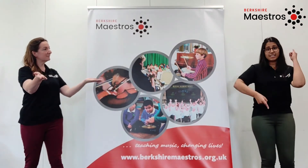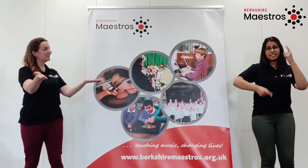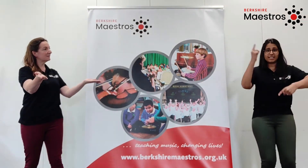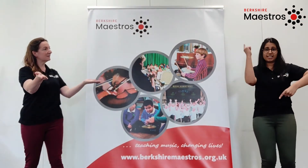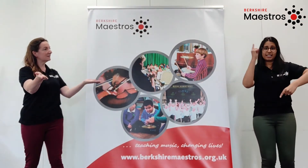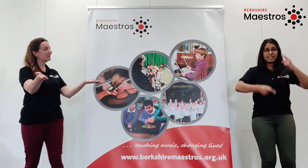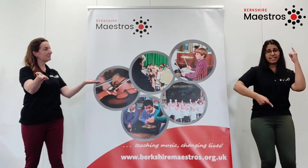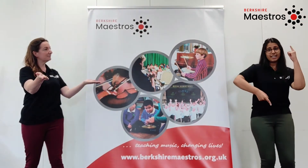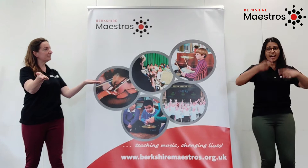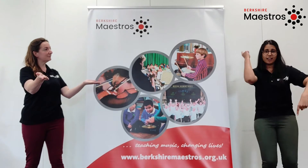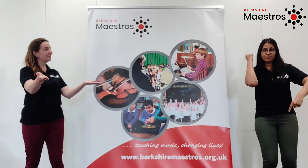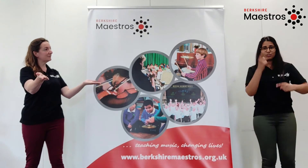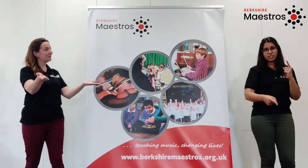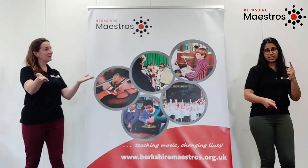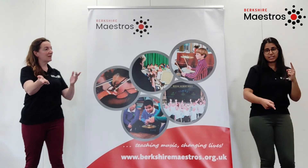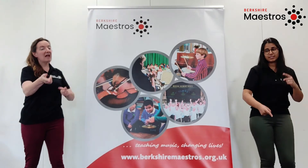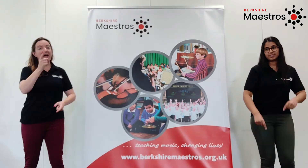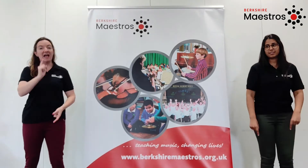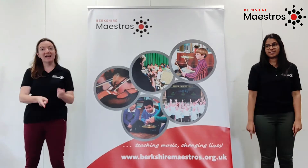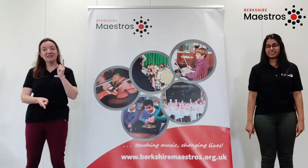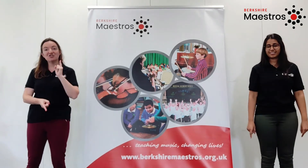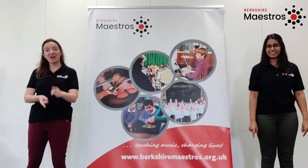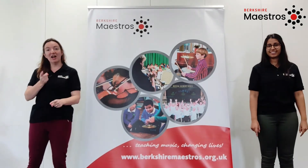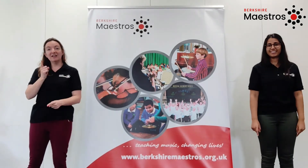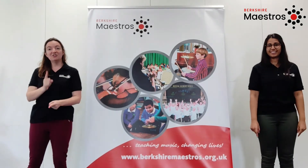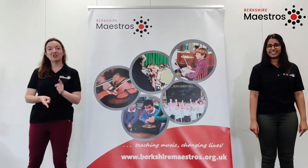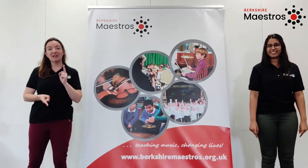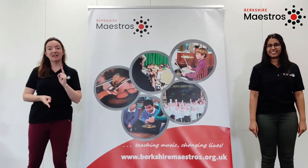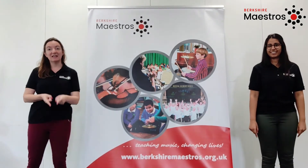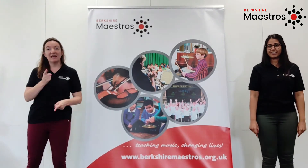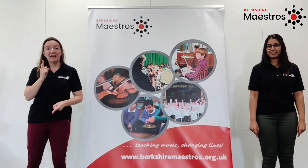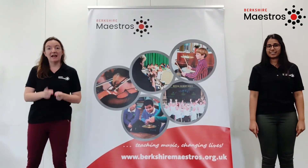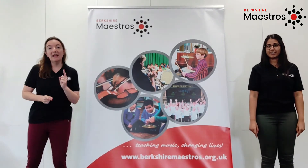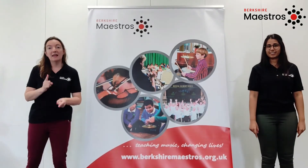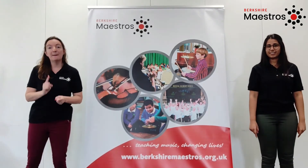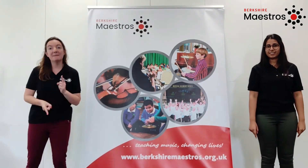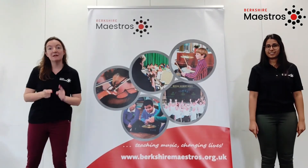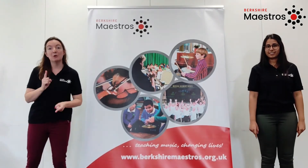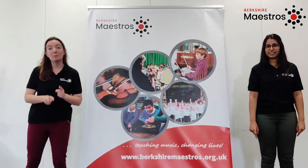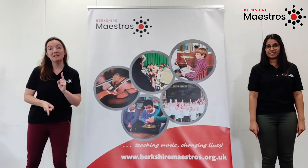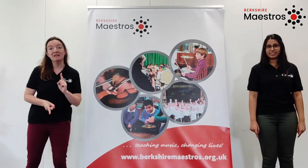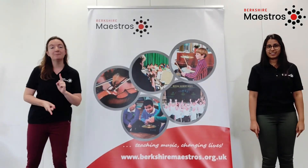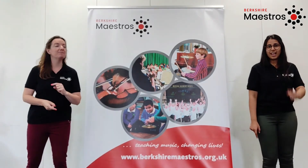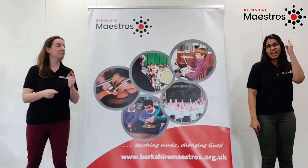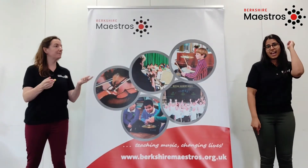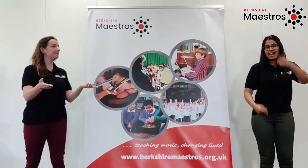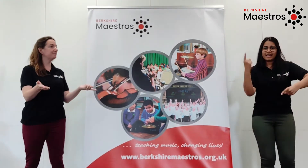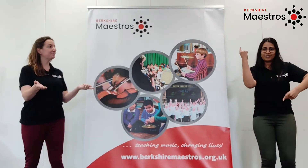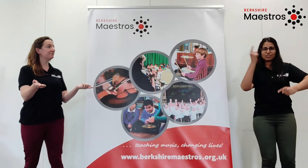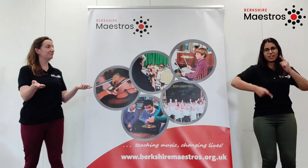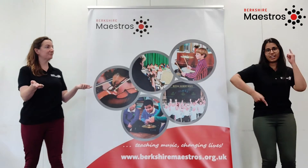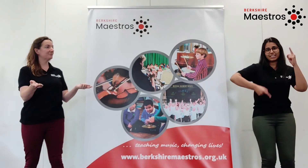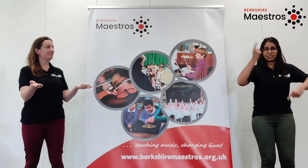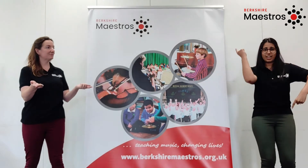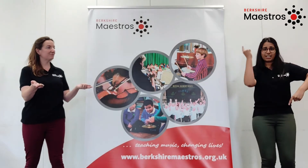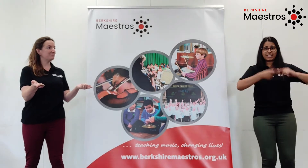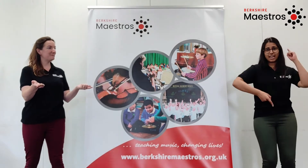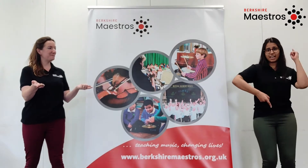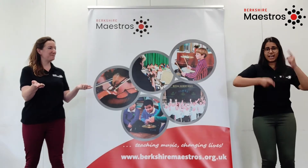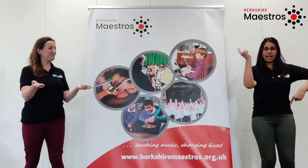D, E, F, G. H, I, J, K, L, M, N, O, P. H, I, J, K, L,